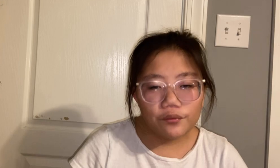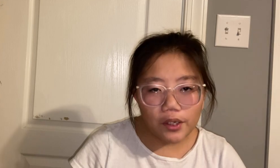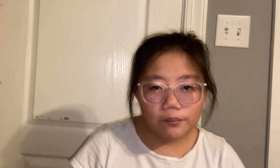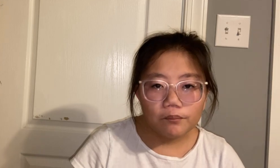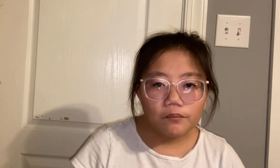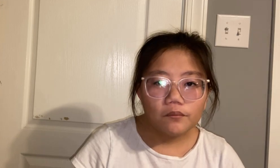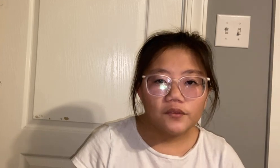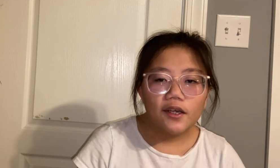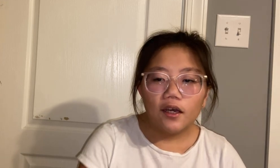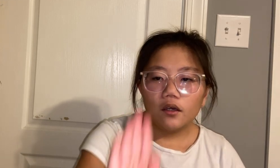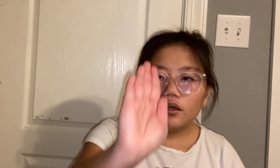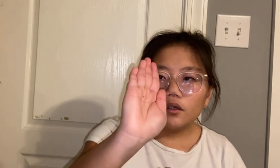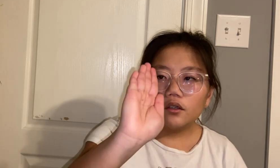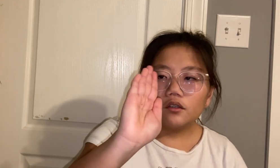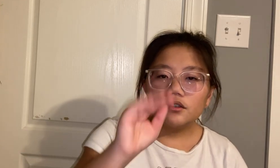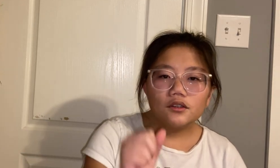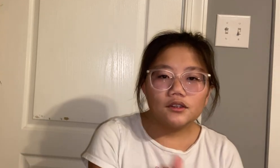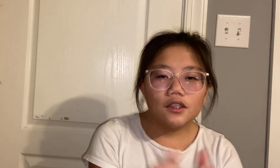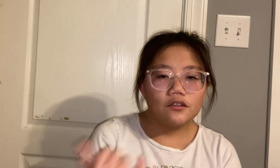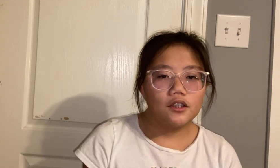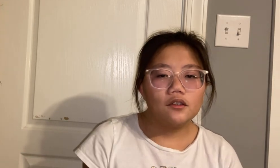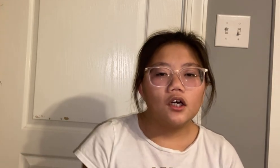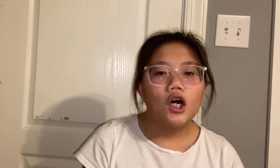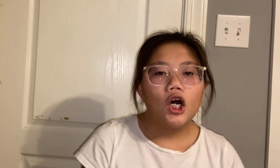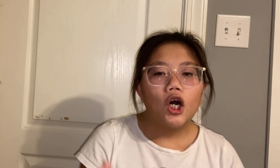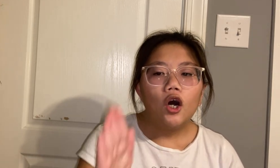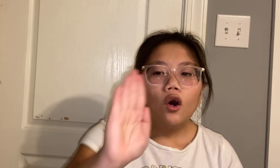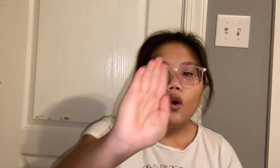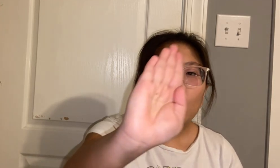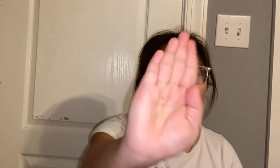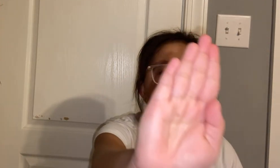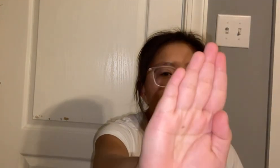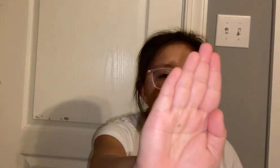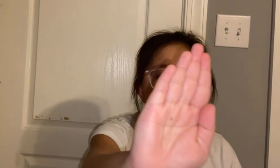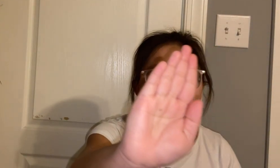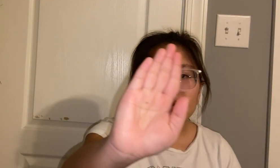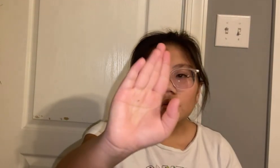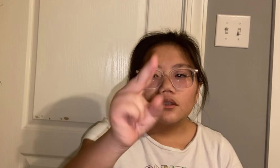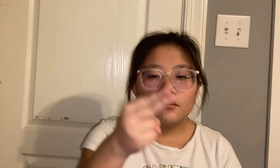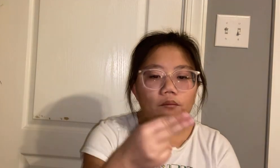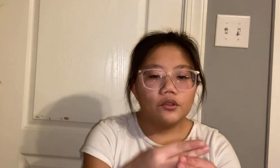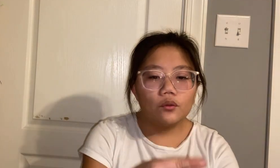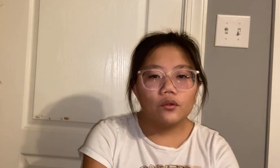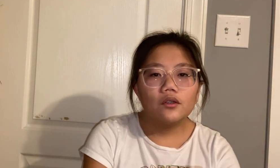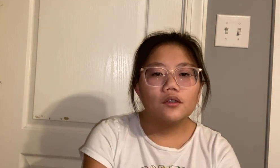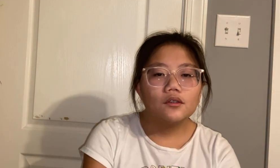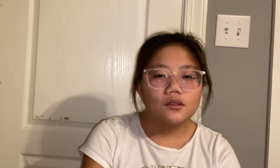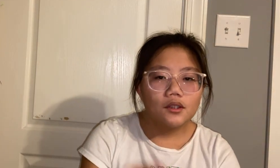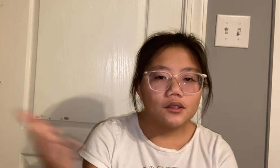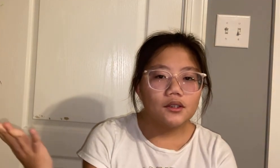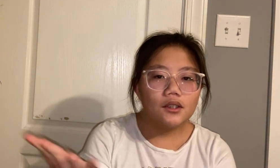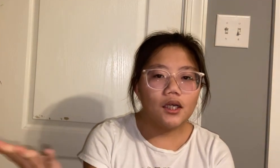their name oh together now what's your name